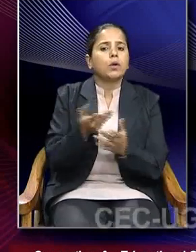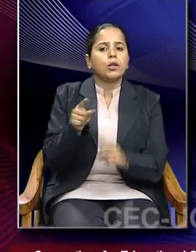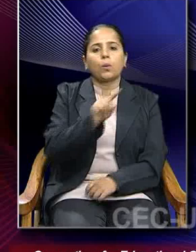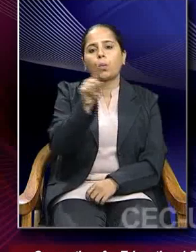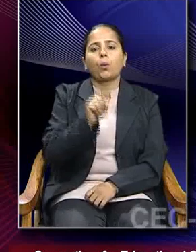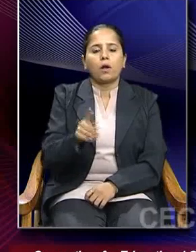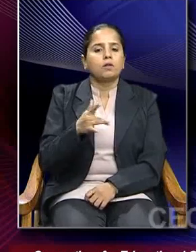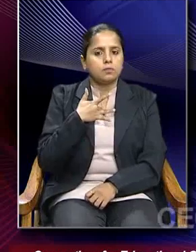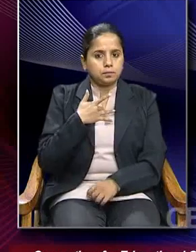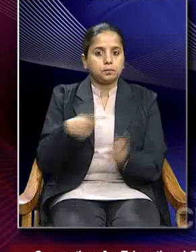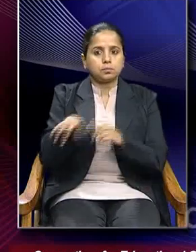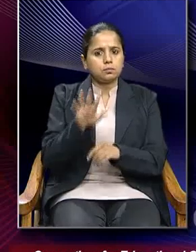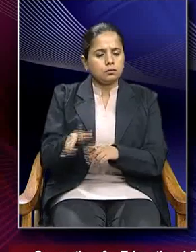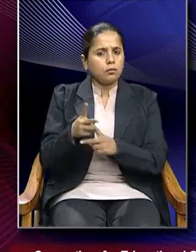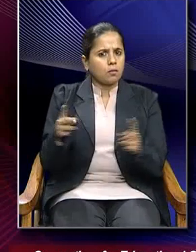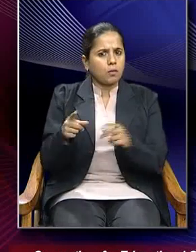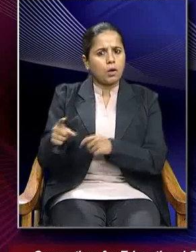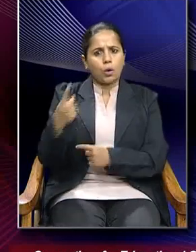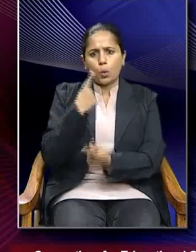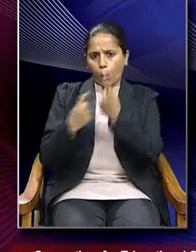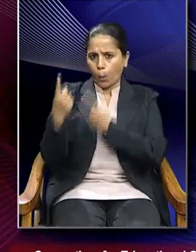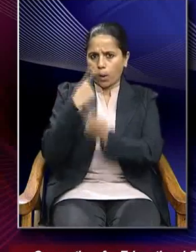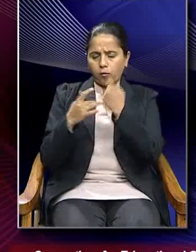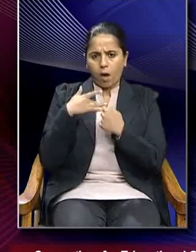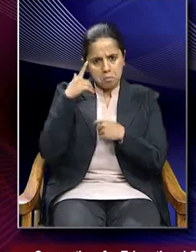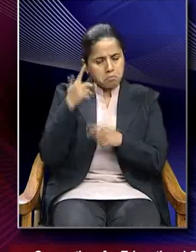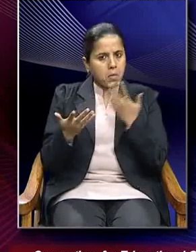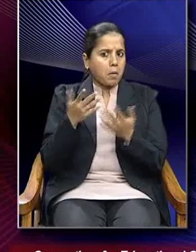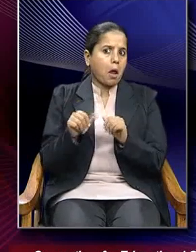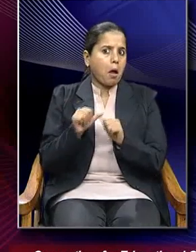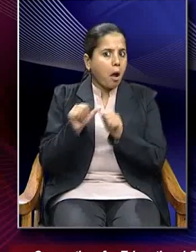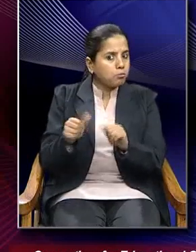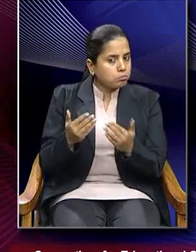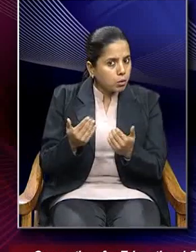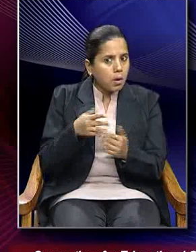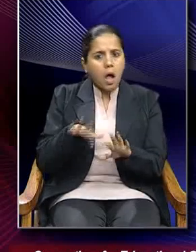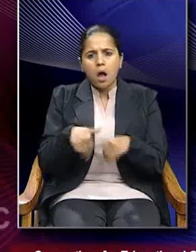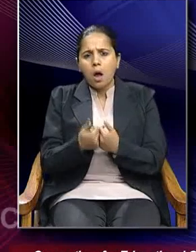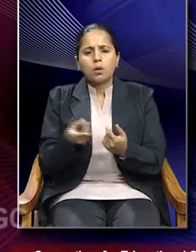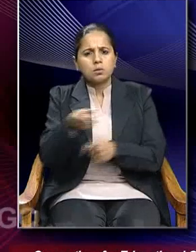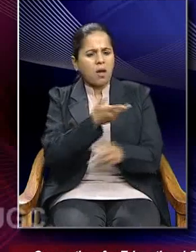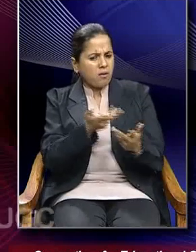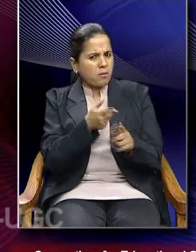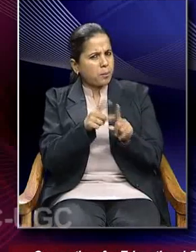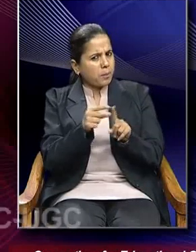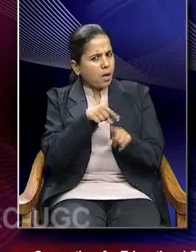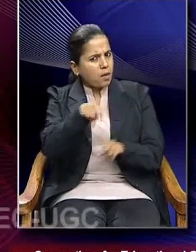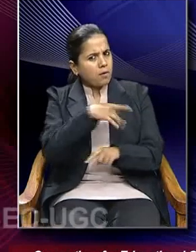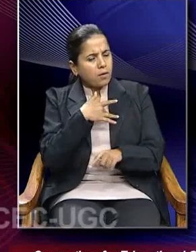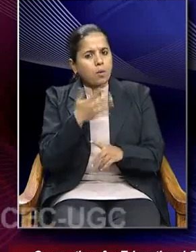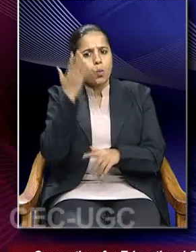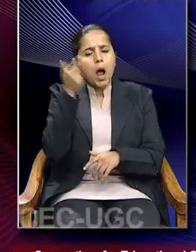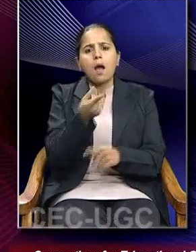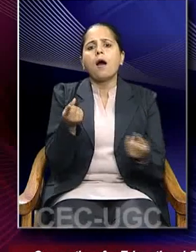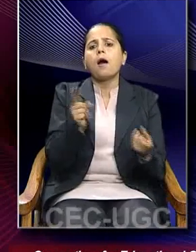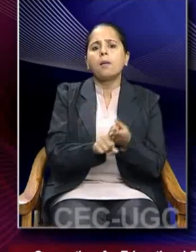questions. You tend to ask a question about how things are or why things